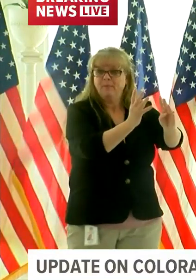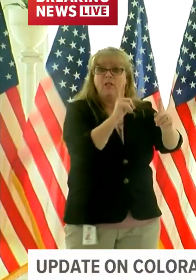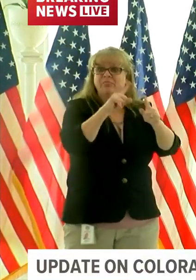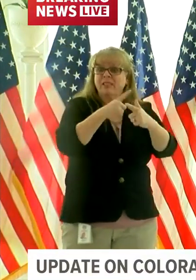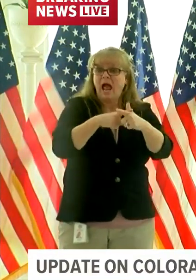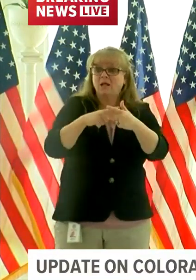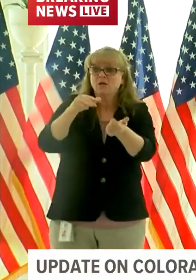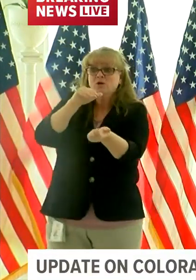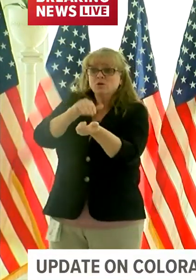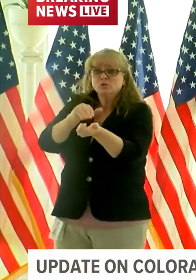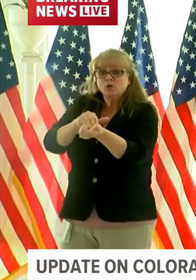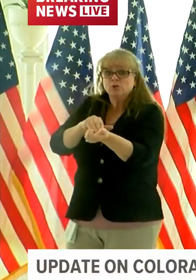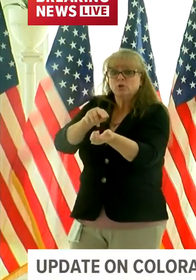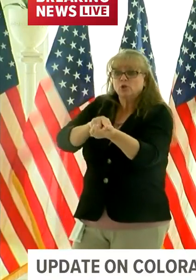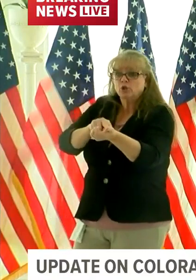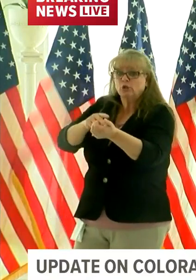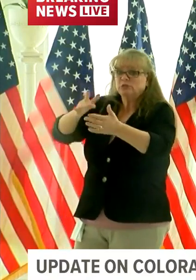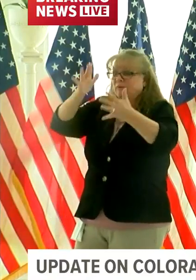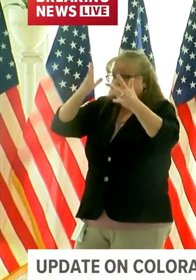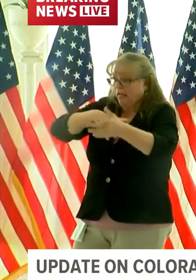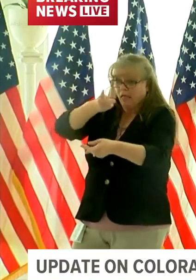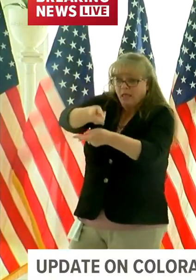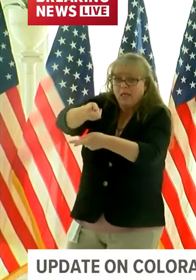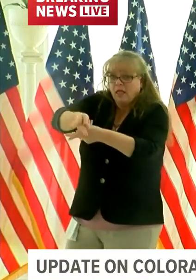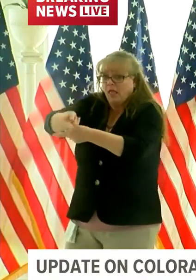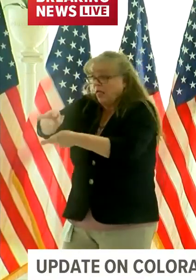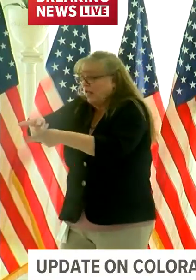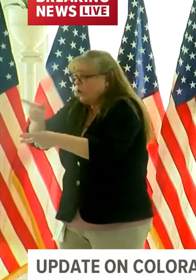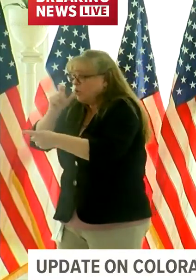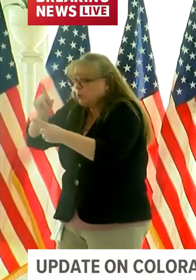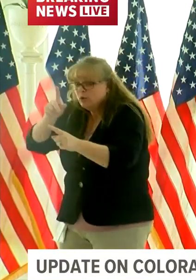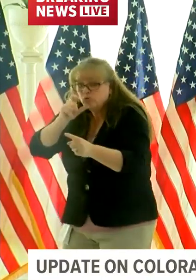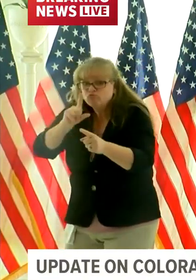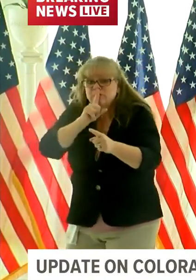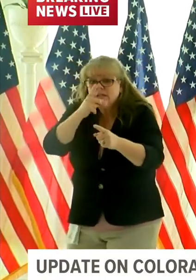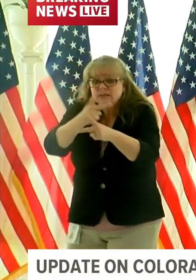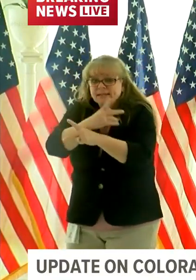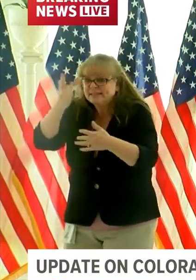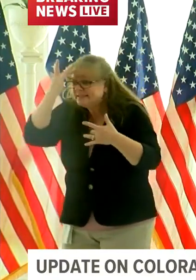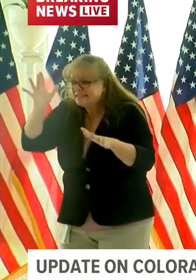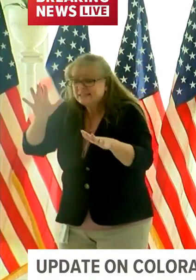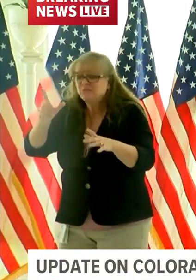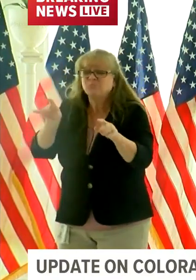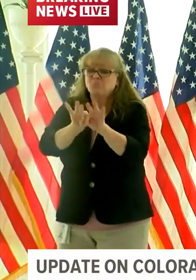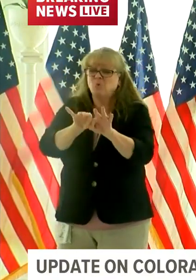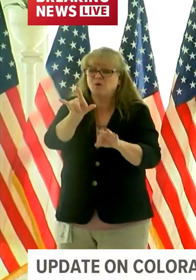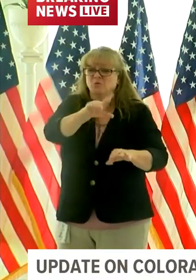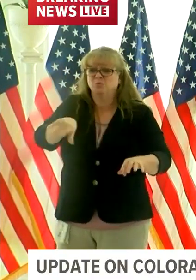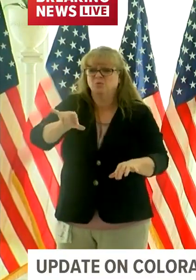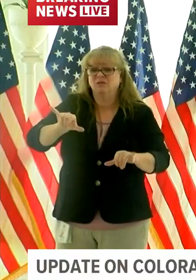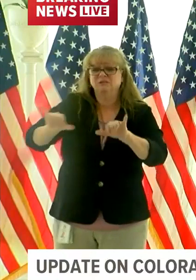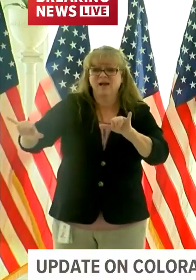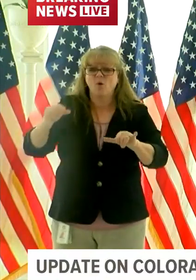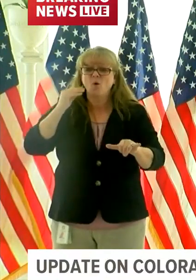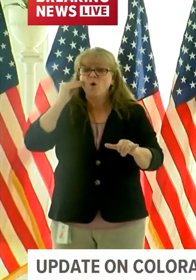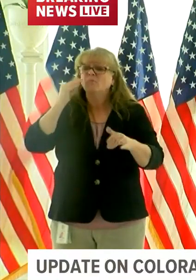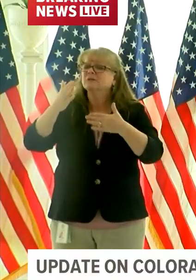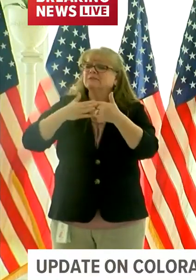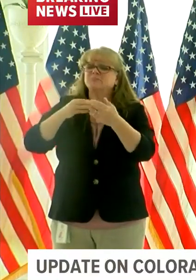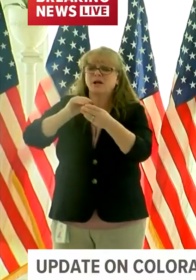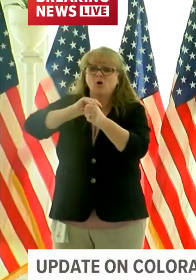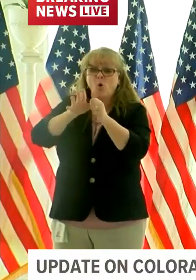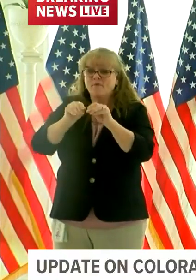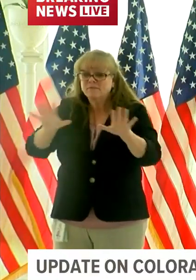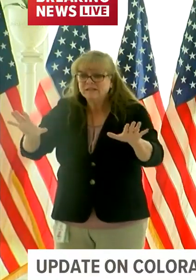be treated, those who need the most medical interventions, rather than staying at home, try to get better, whether it's COVID-19, whether it's not. If it's